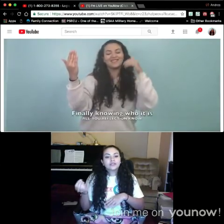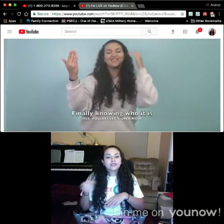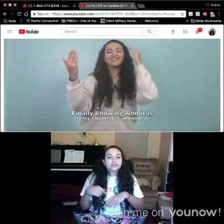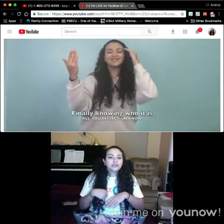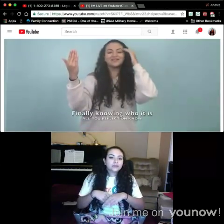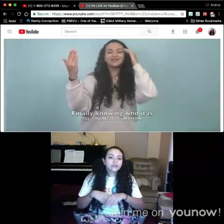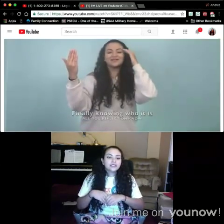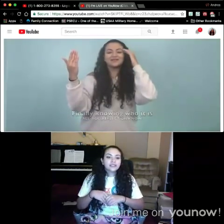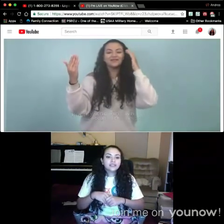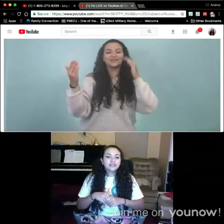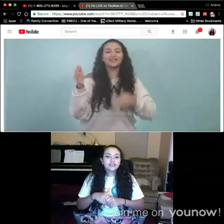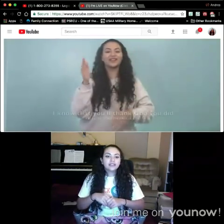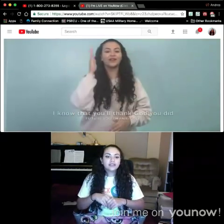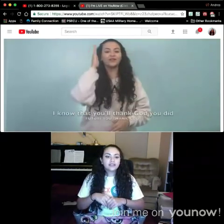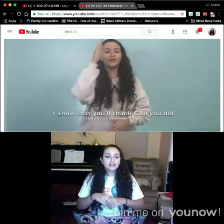You know what it